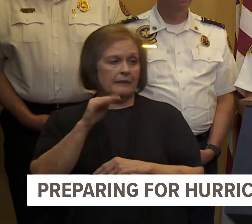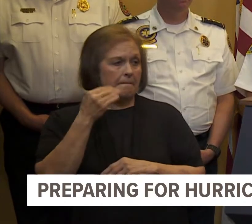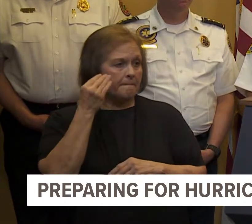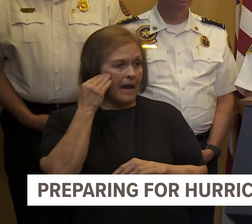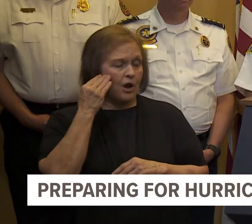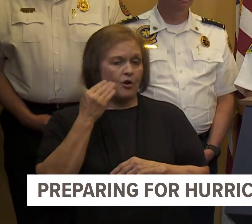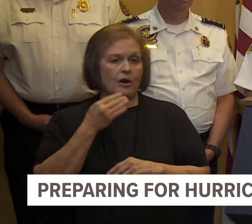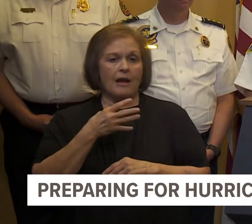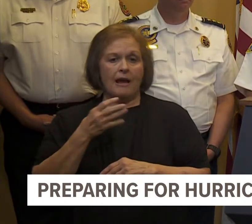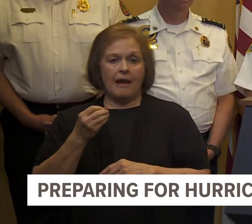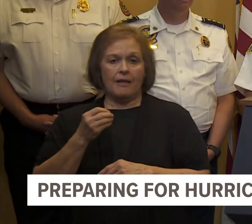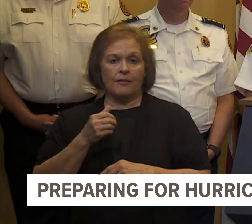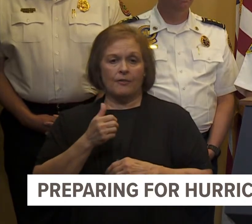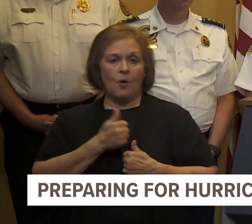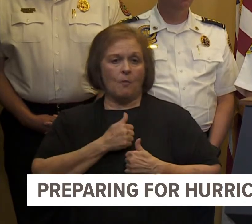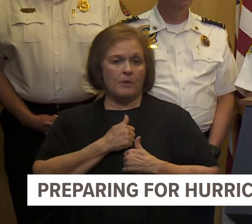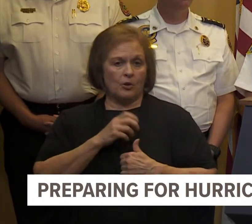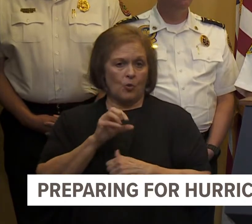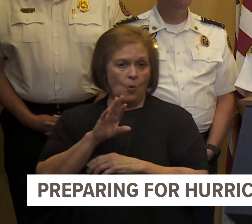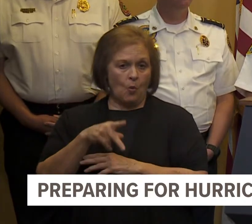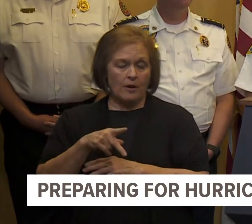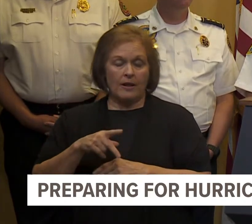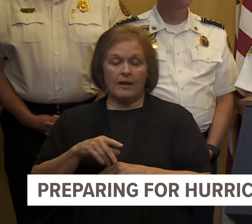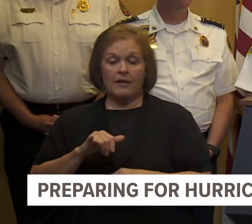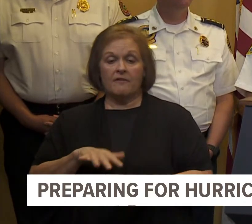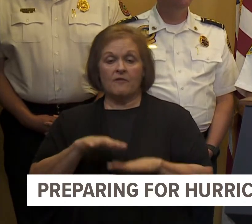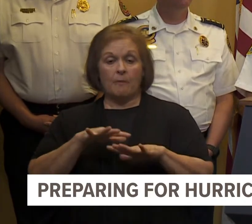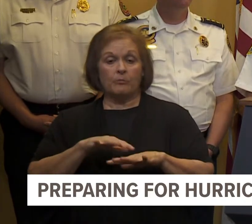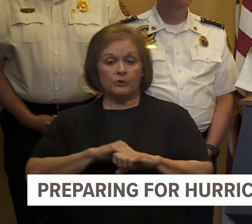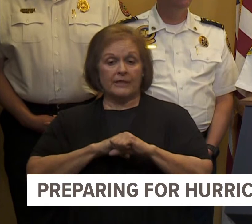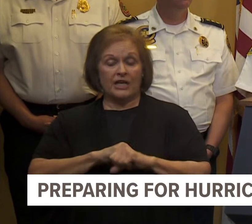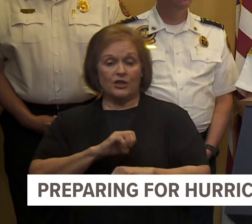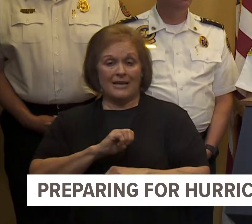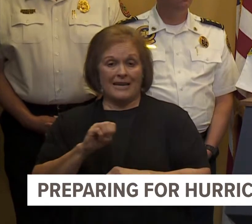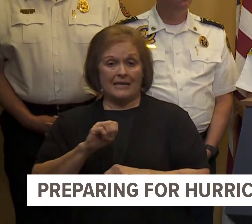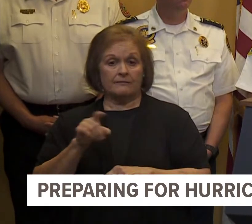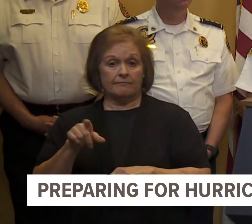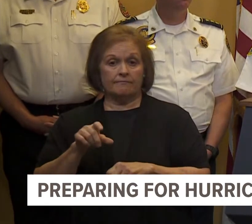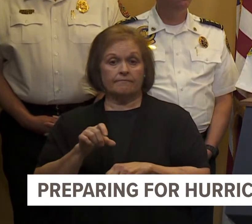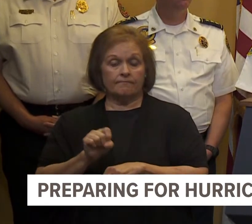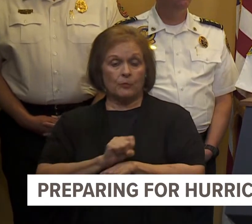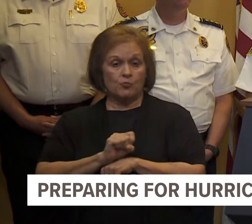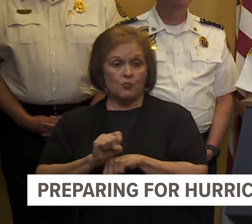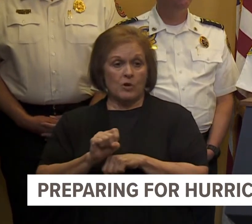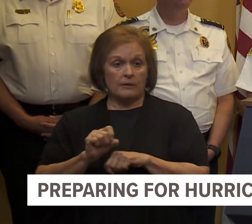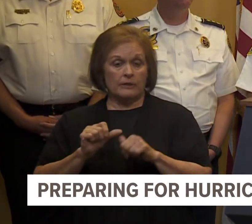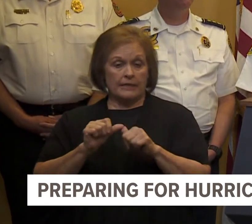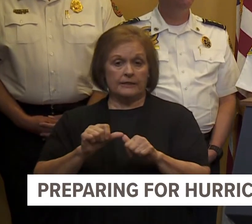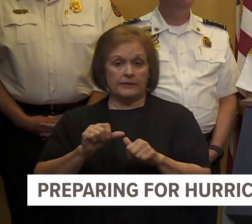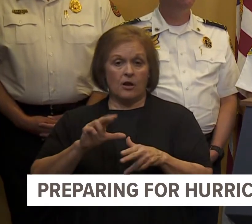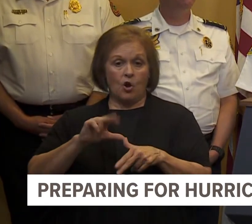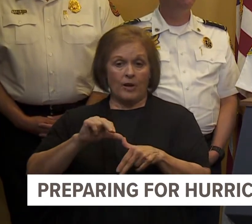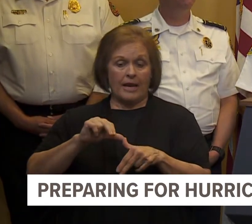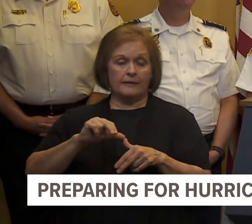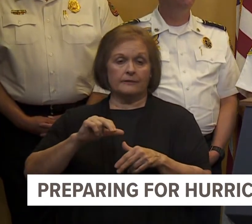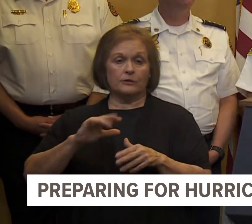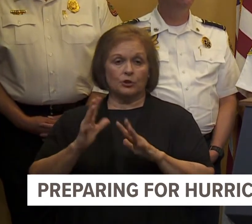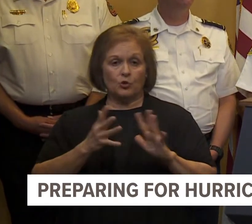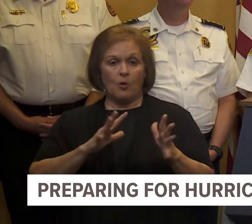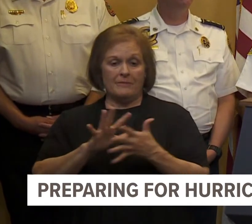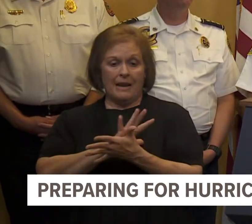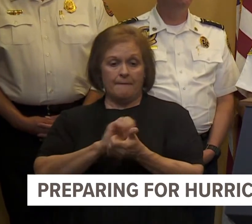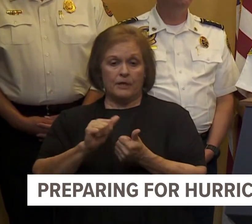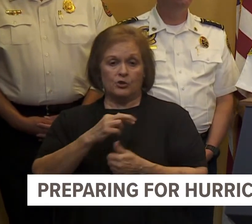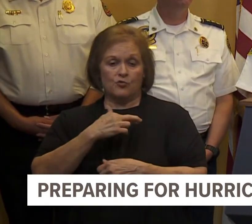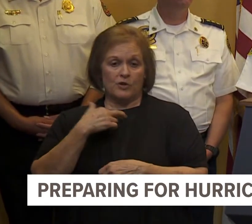Cantrell, and the Corps of Engineers. The Flood Protection Authority East operates and maintains the hurricane and storm